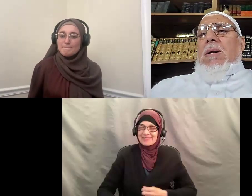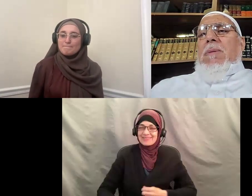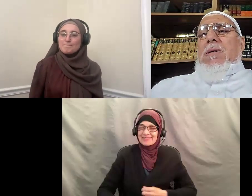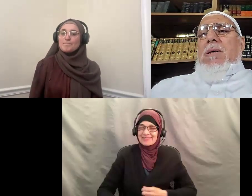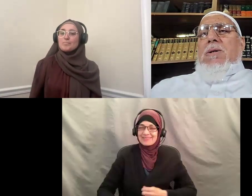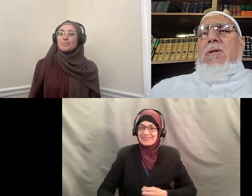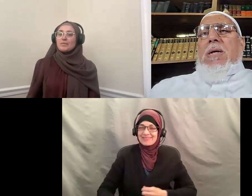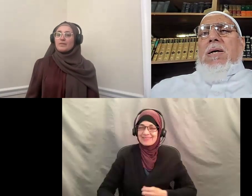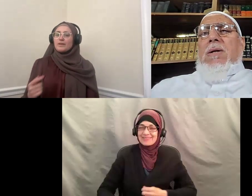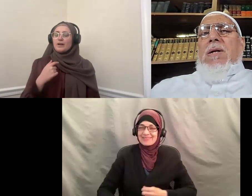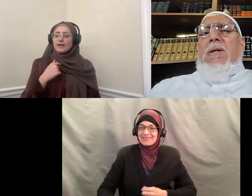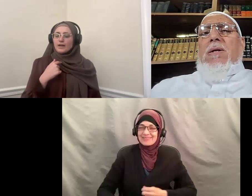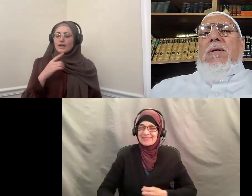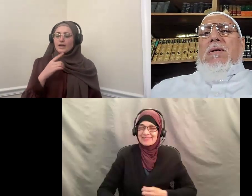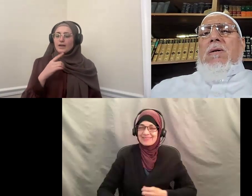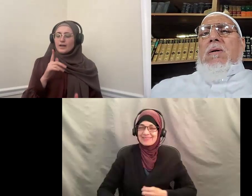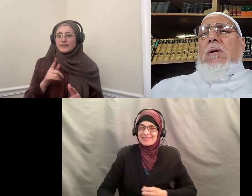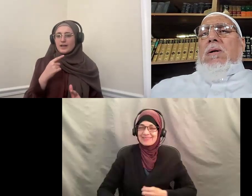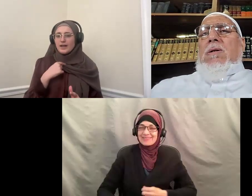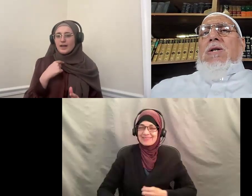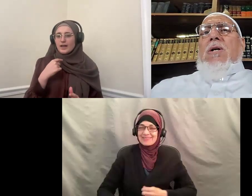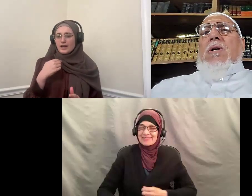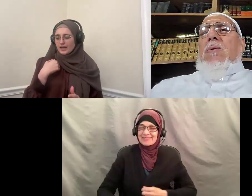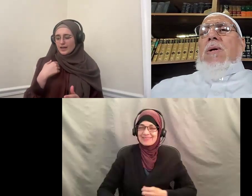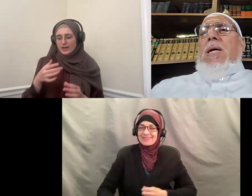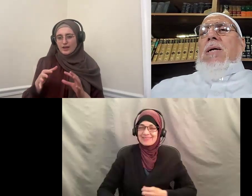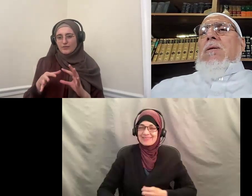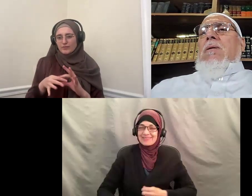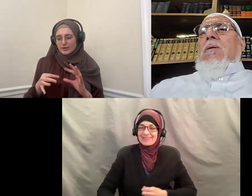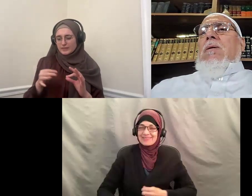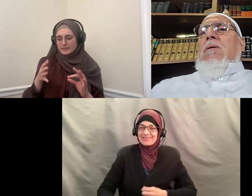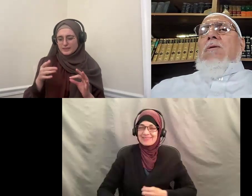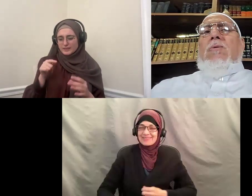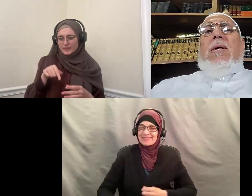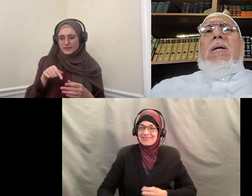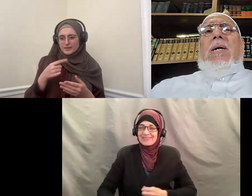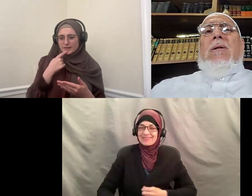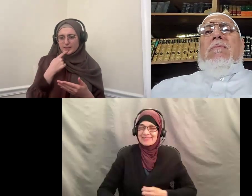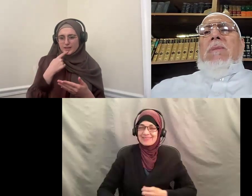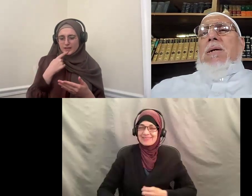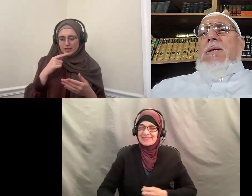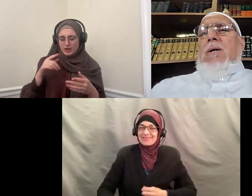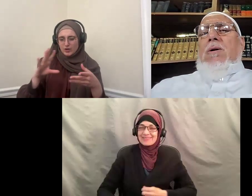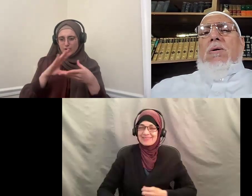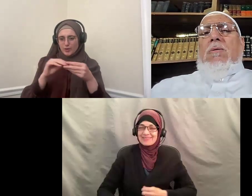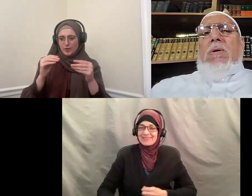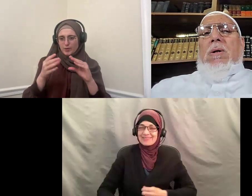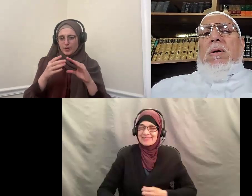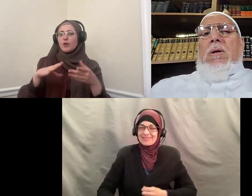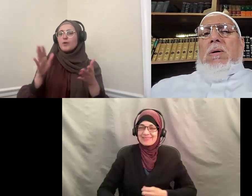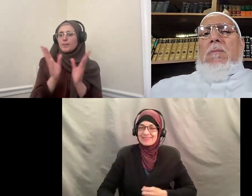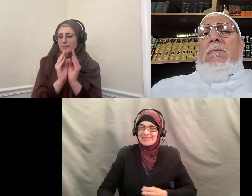I got a message saying that this session will end in 28 minutes. I don't